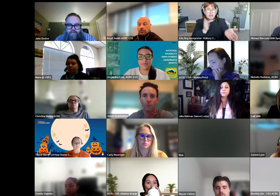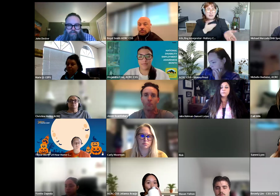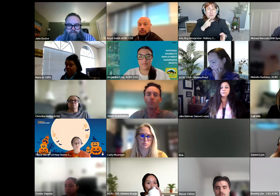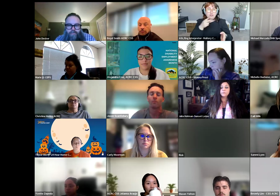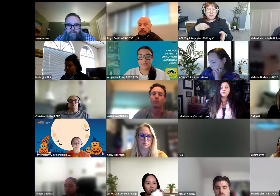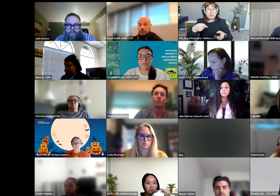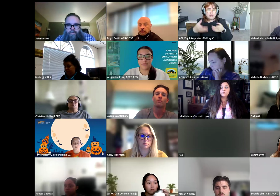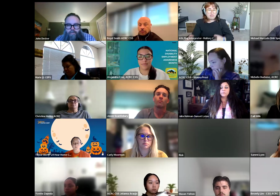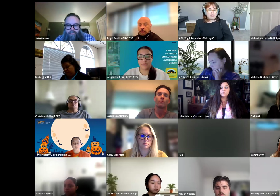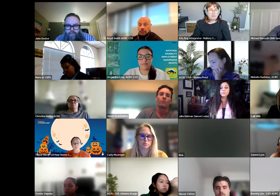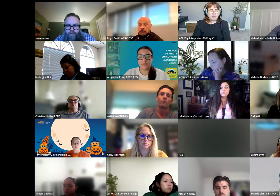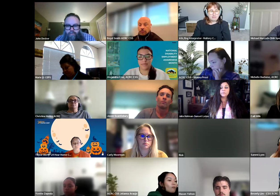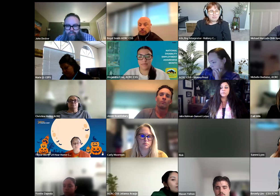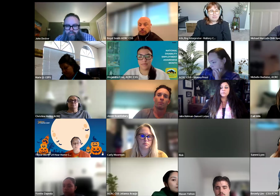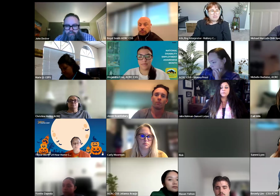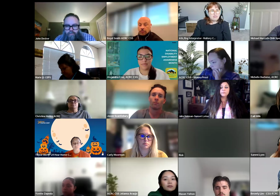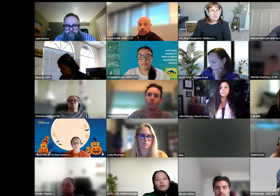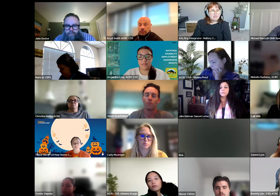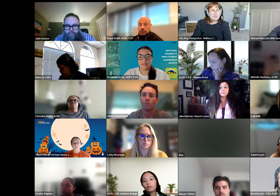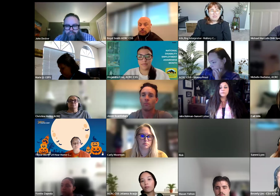hearing specialist.